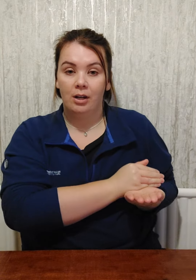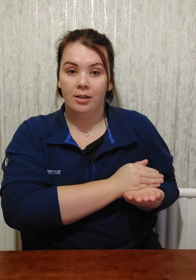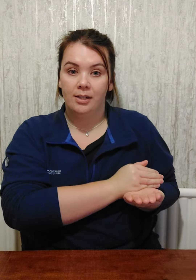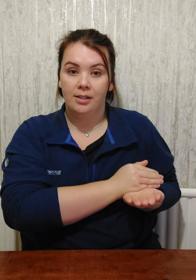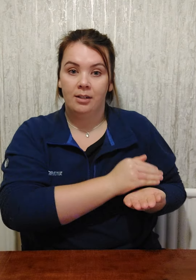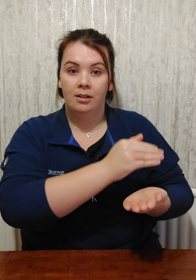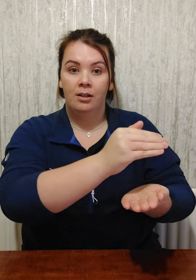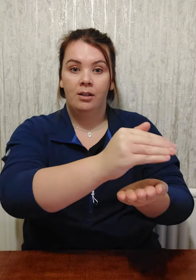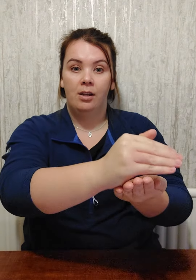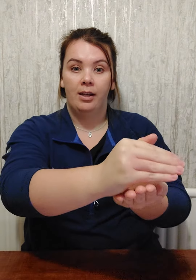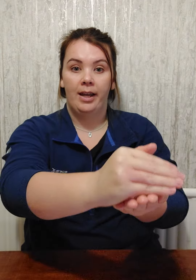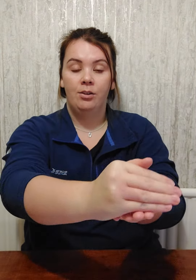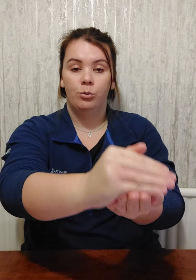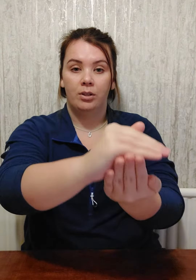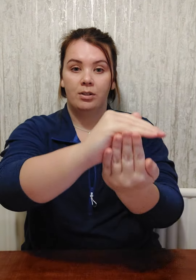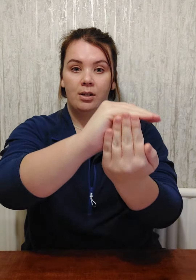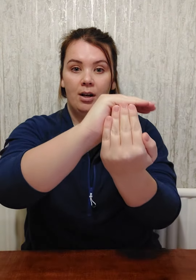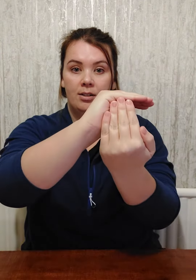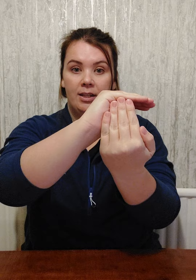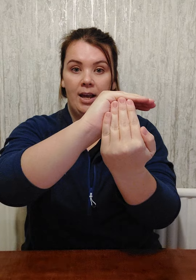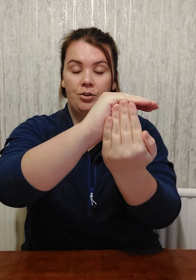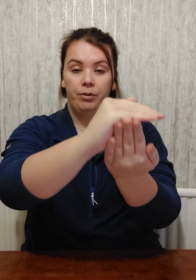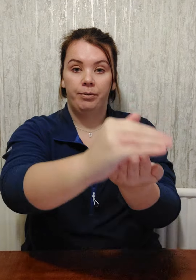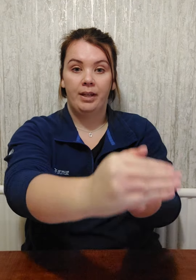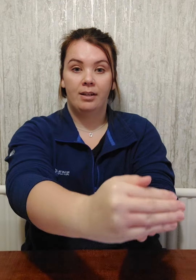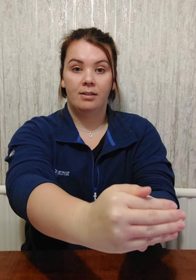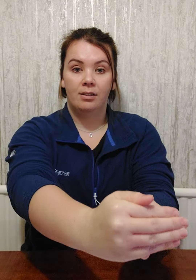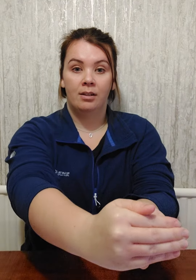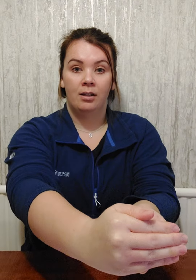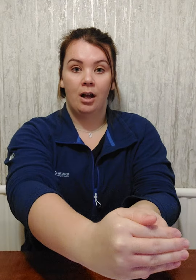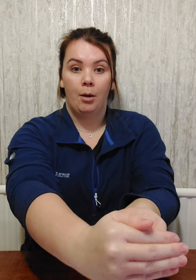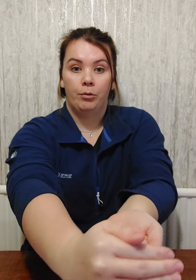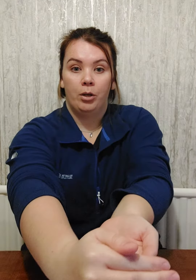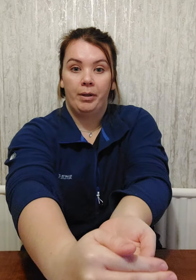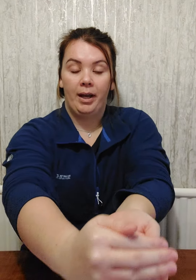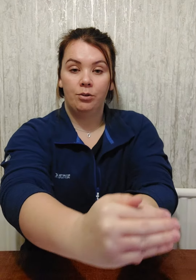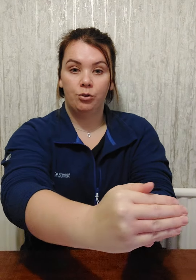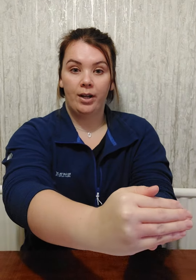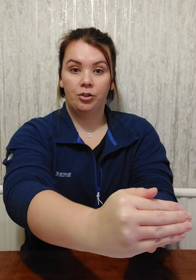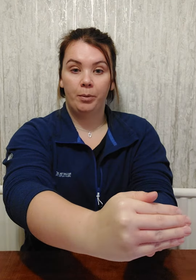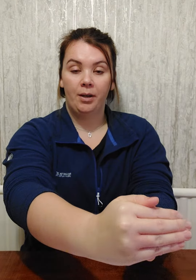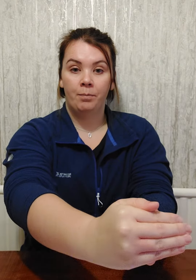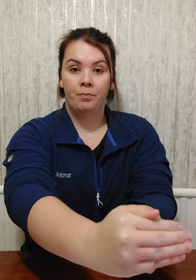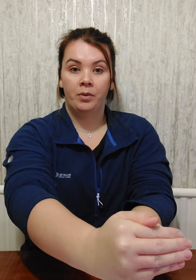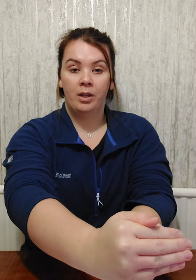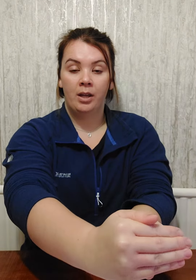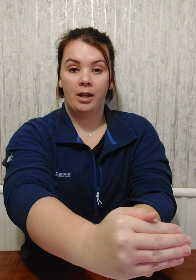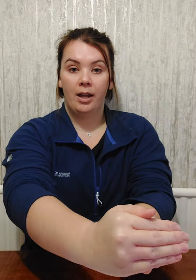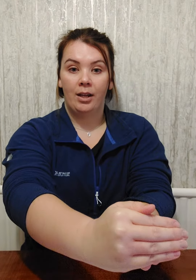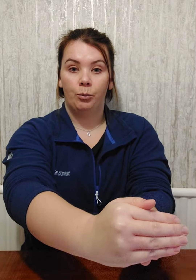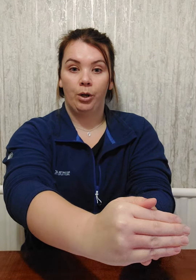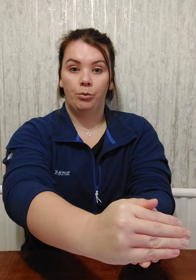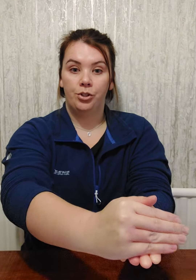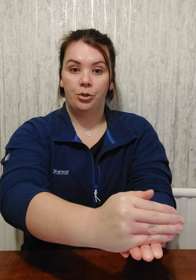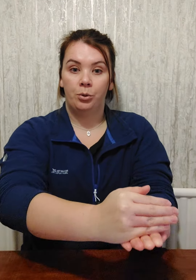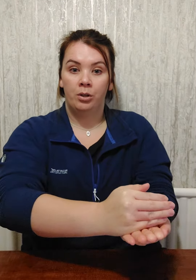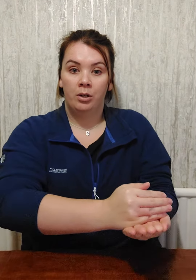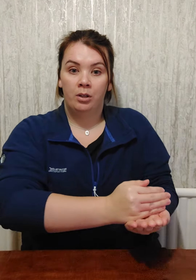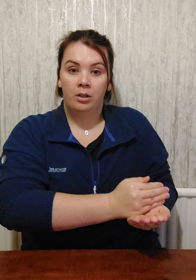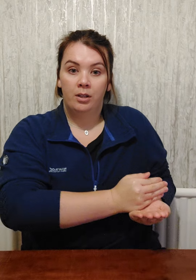started. Again, so it's going to start at the edge of your fingers, arm's going to be outstretched a bit, and we're going to